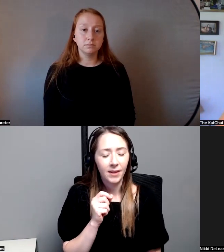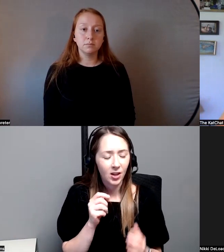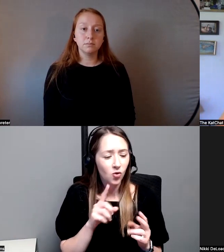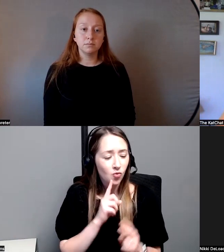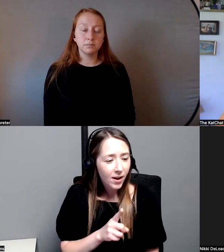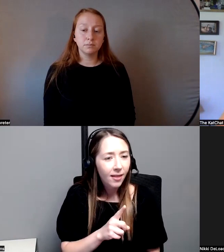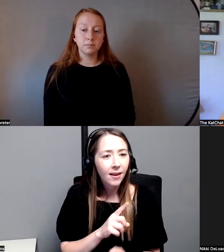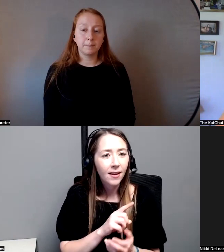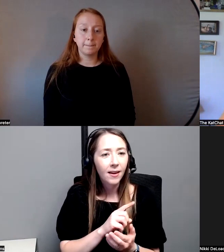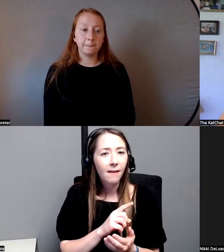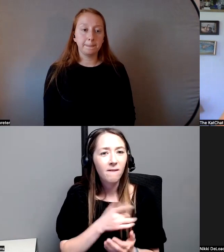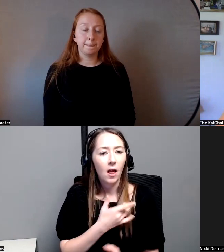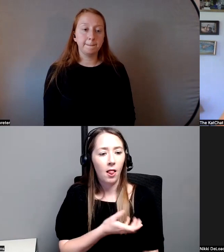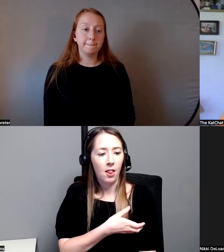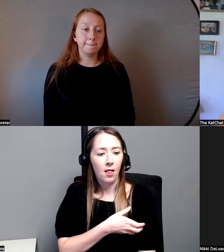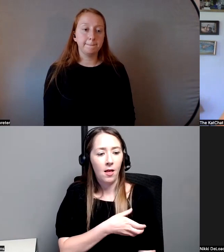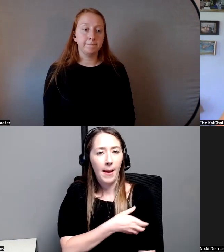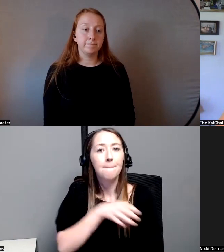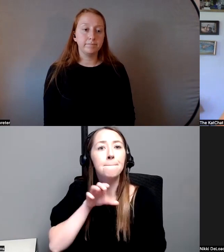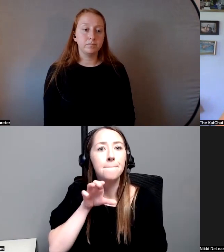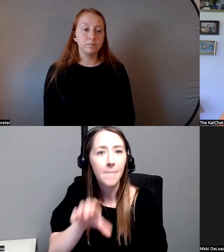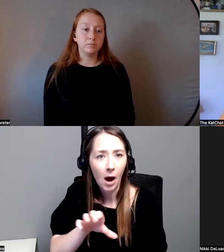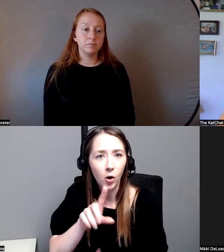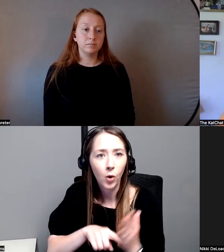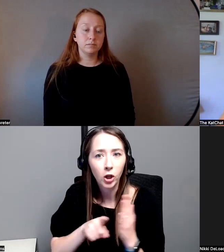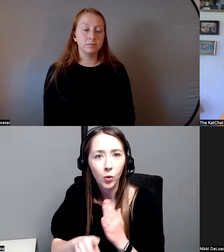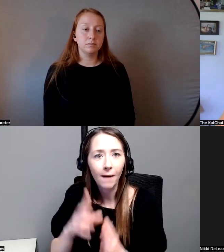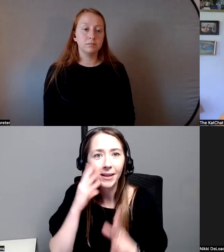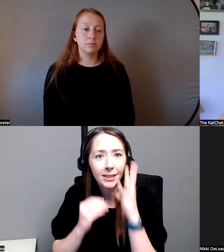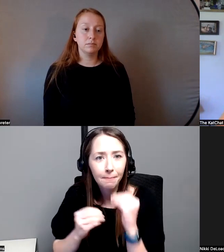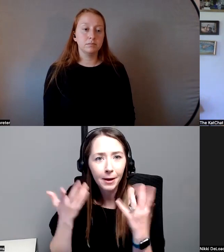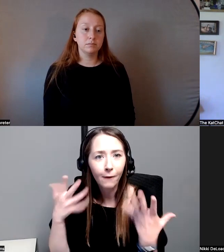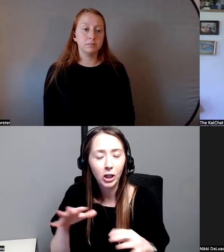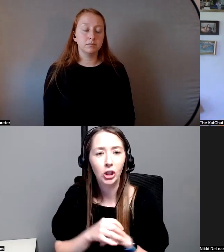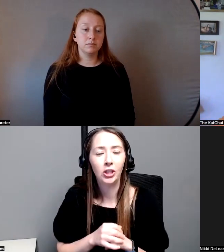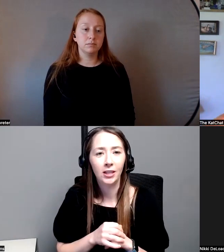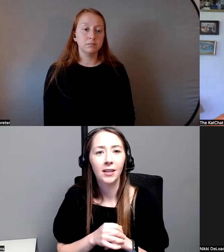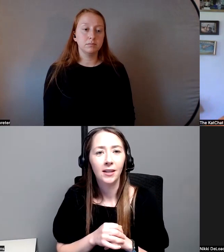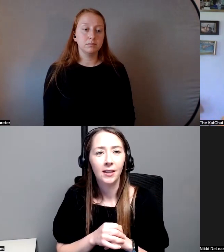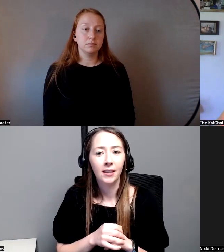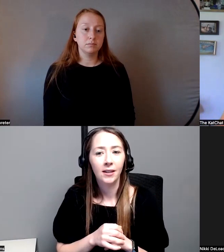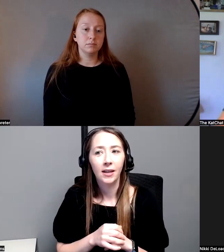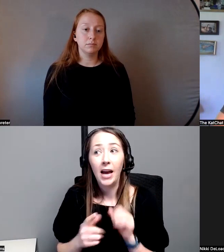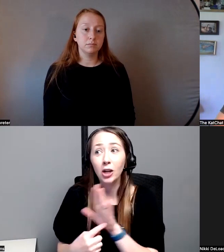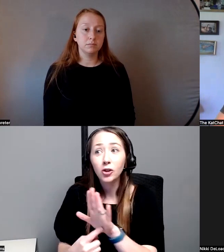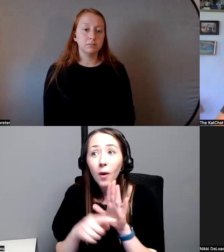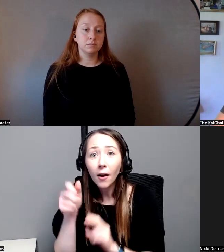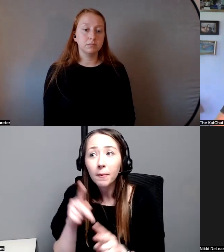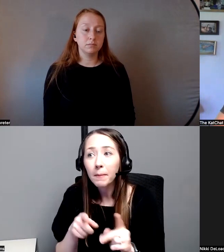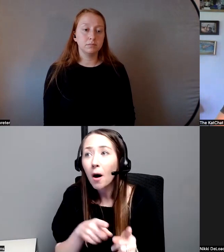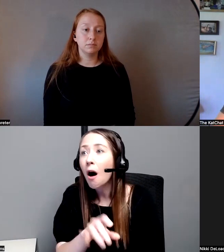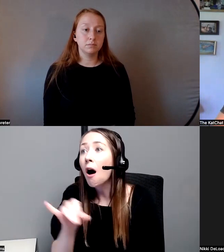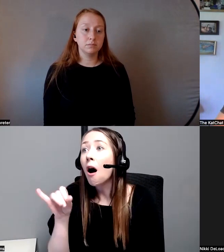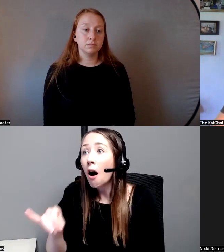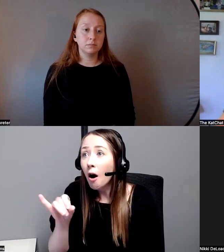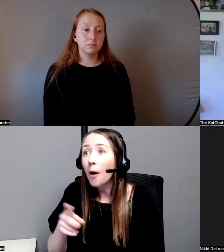really become empowered by what you've been through. And then show others that you can do anything no